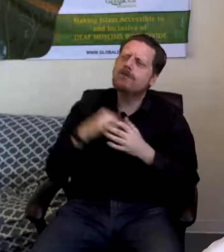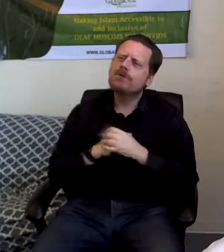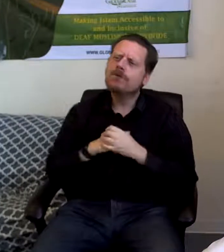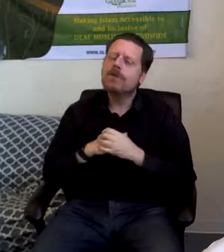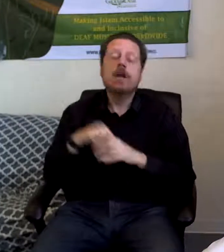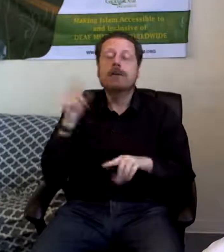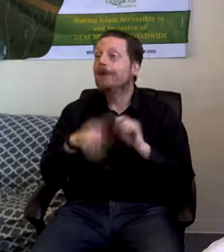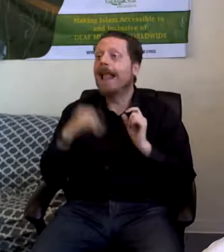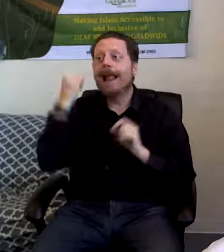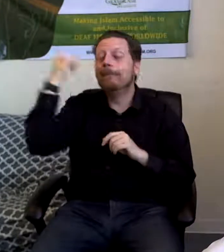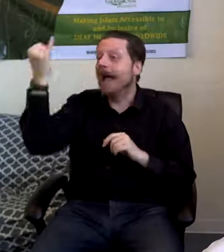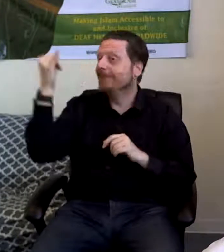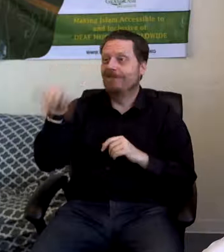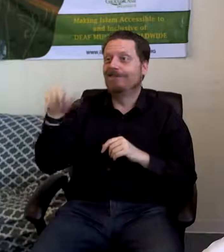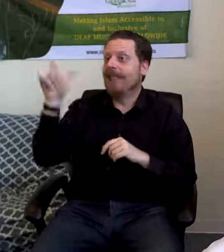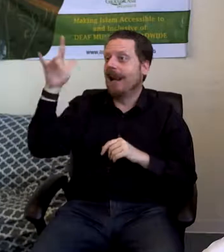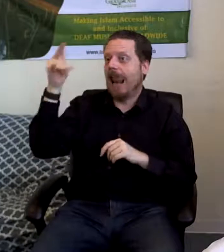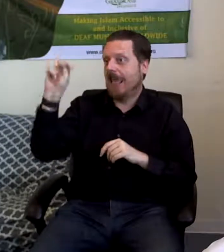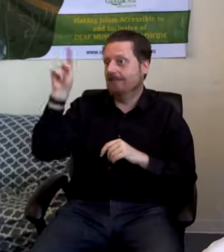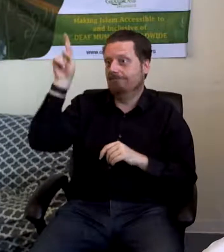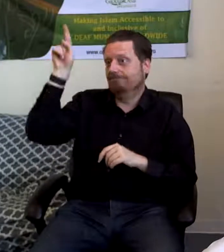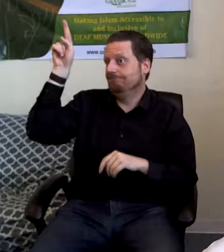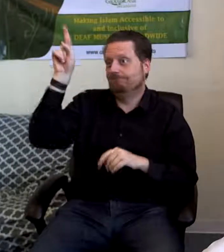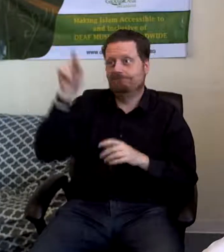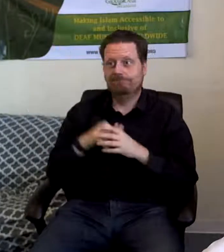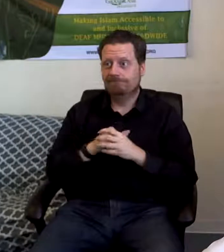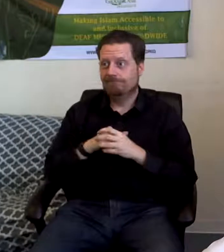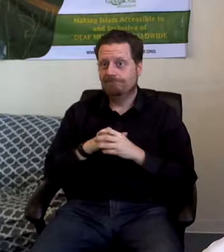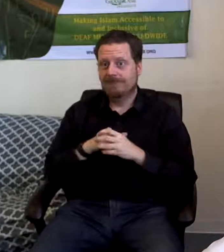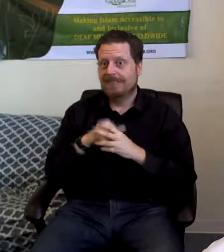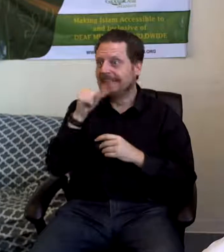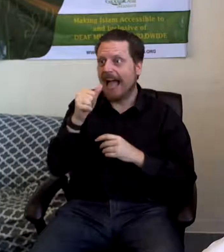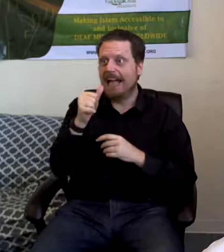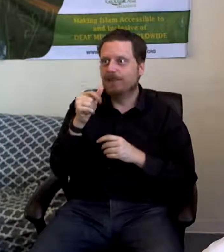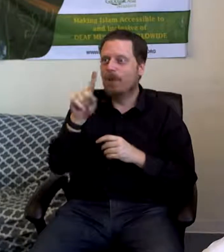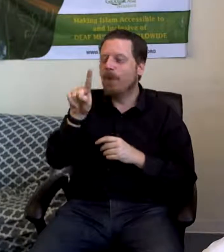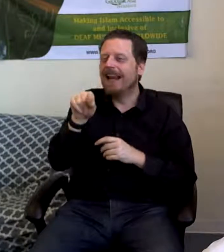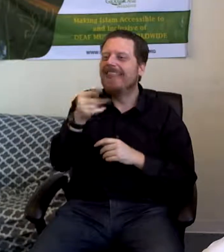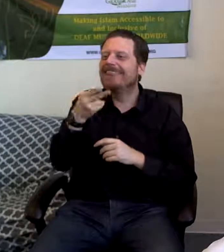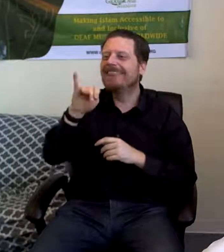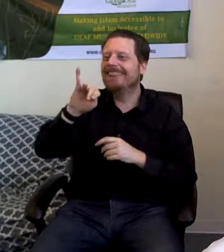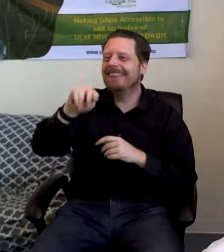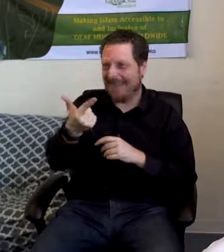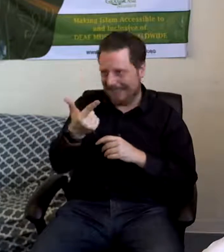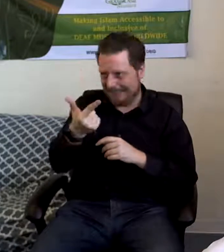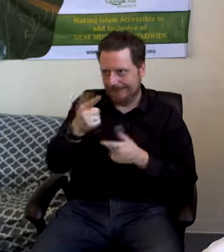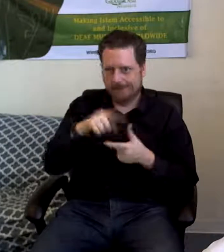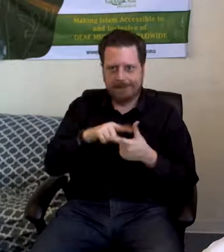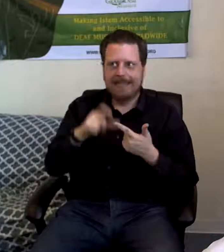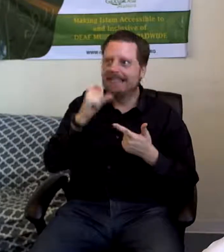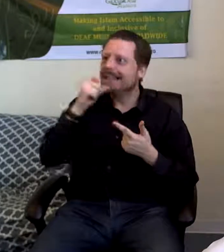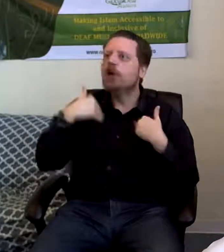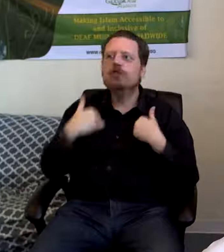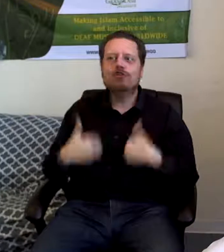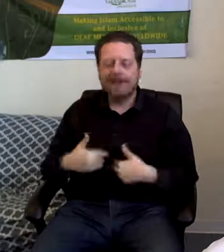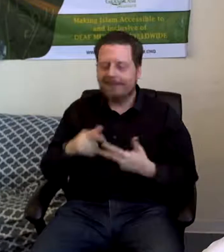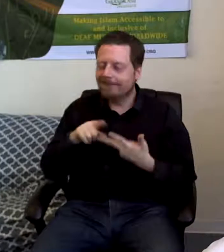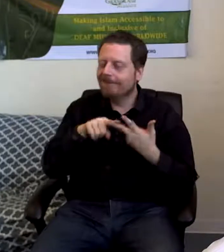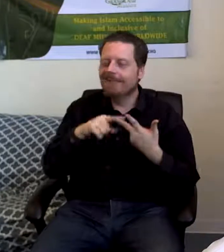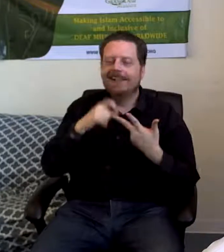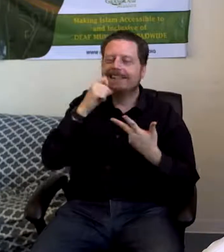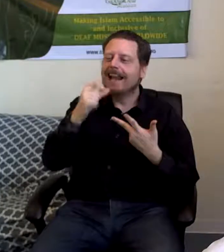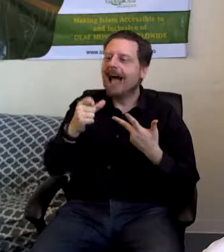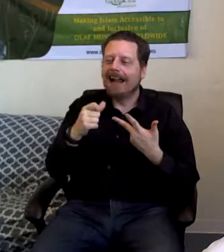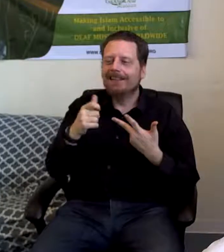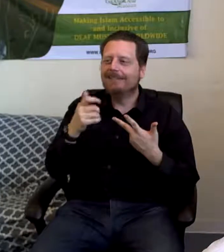cannot imagine Allah, because Allah is not a thing, Allah is not a big human, Allah